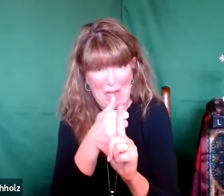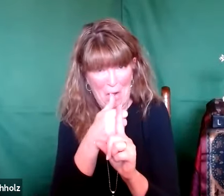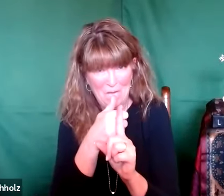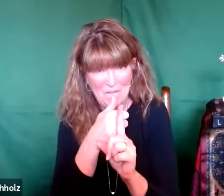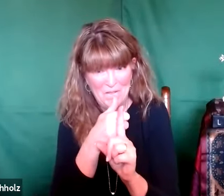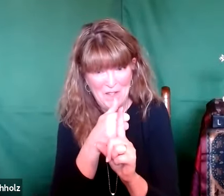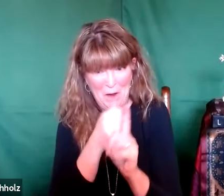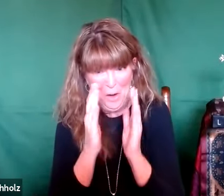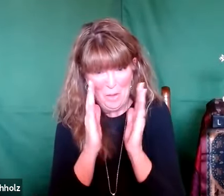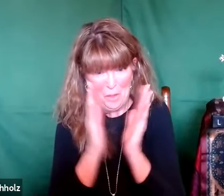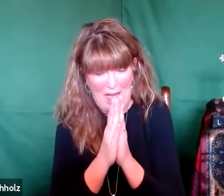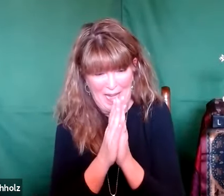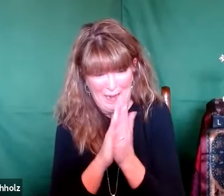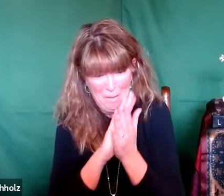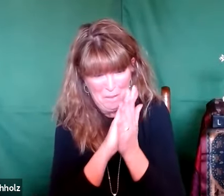was crying out